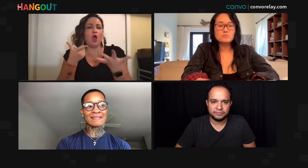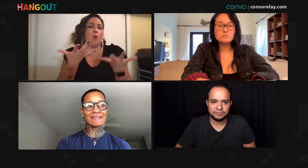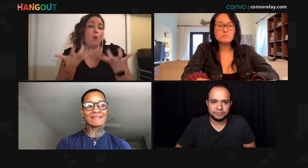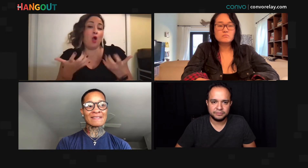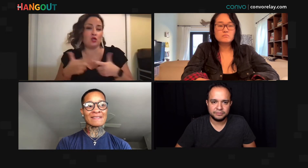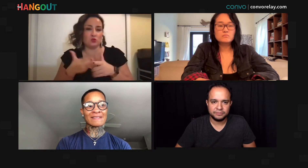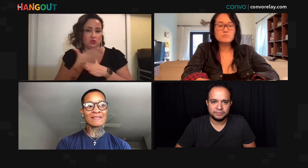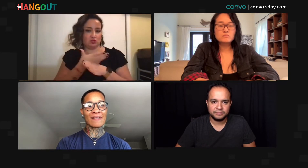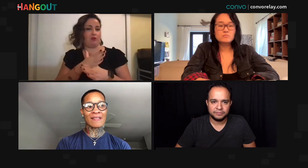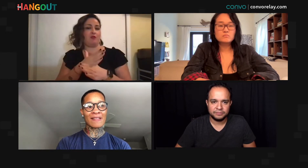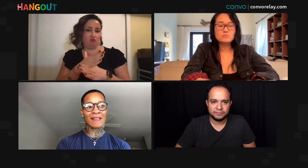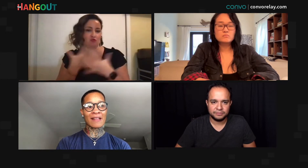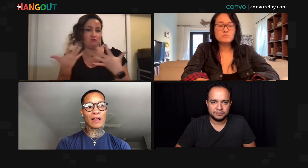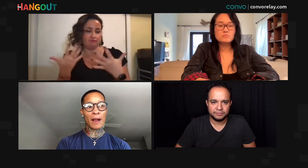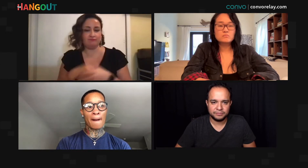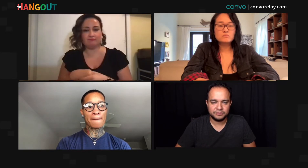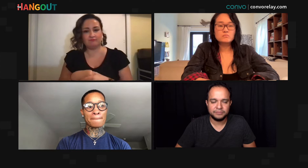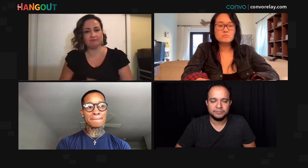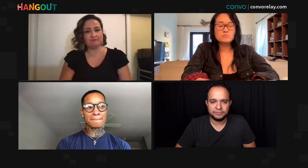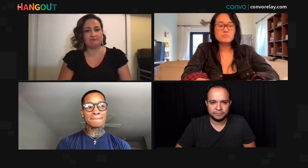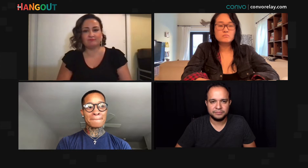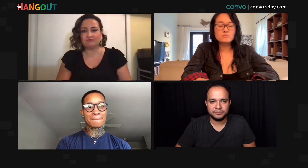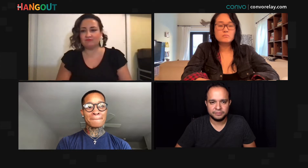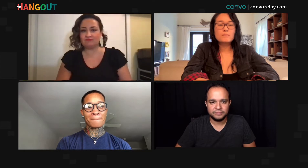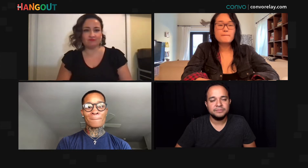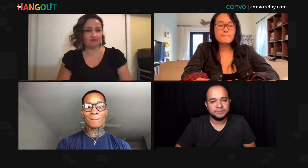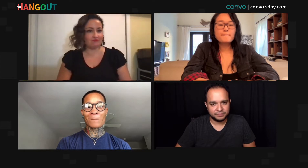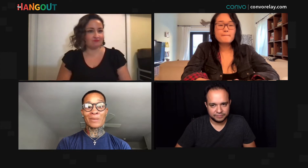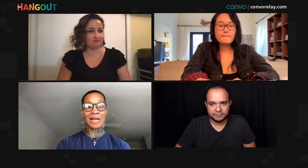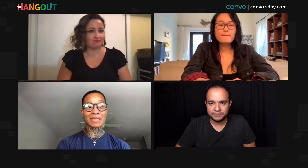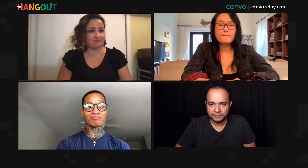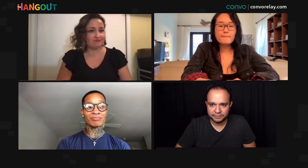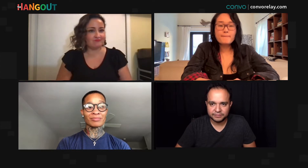coming out journeys and mention some things that you'd like to share.